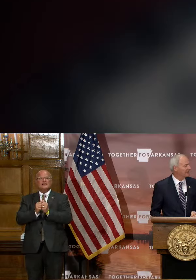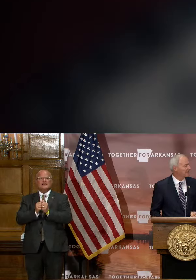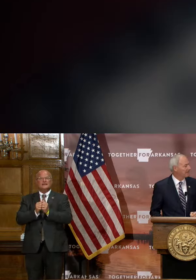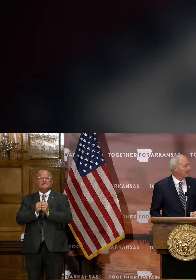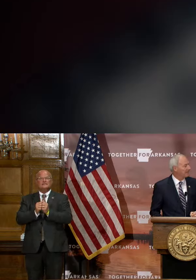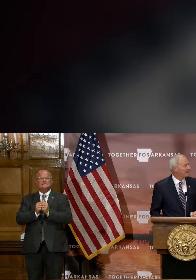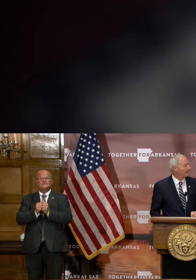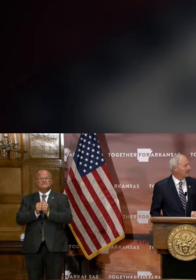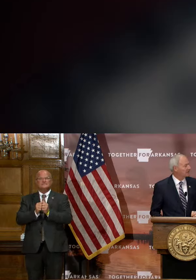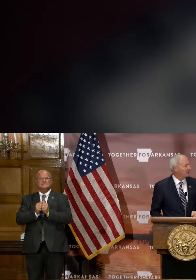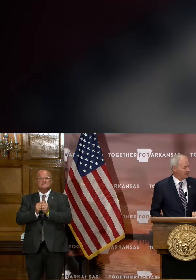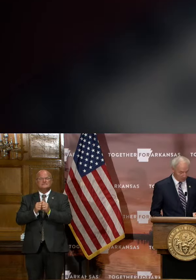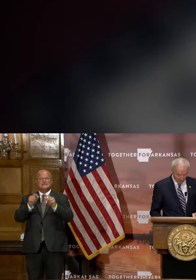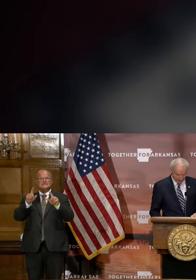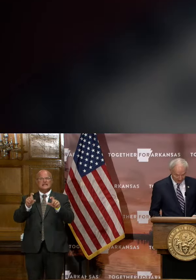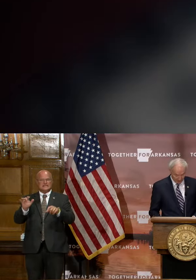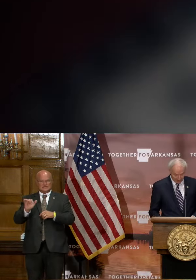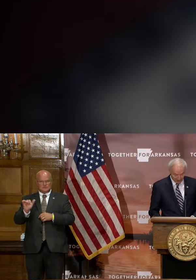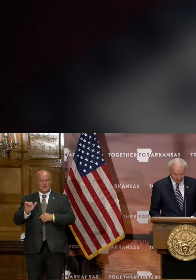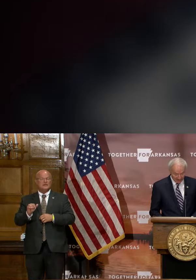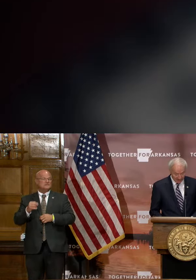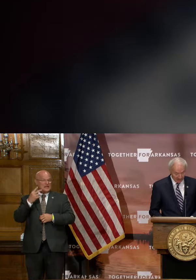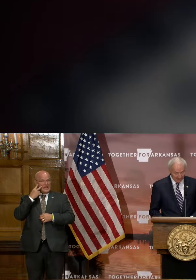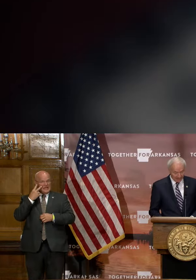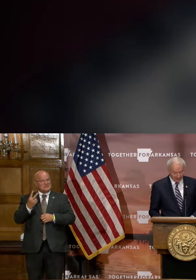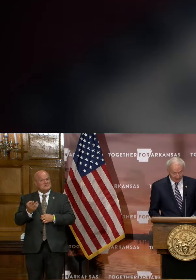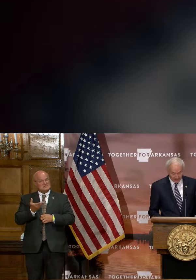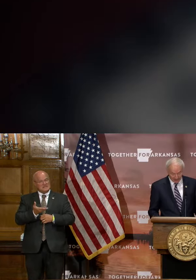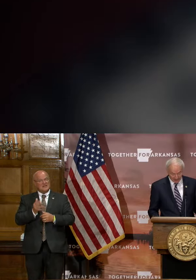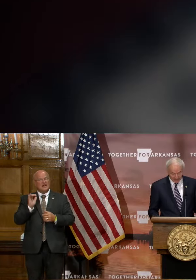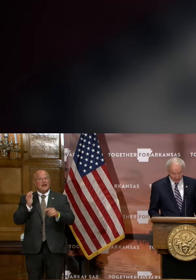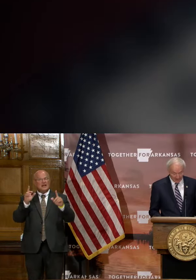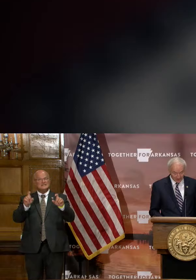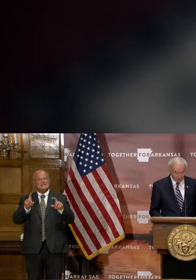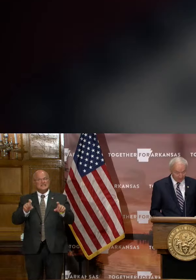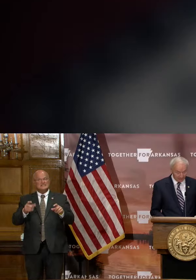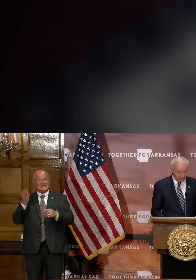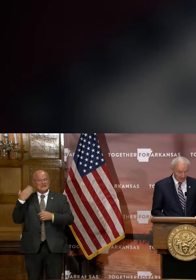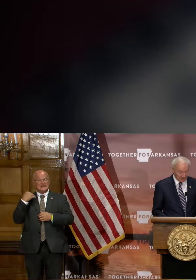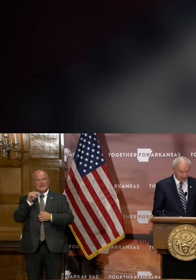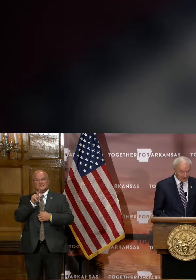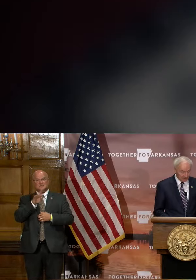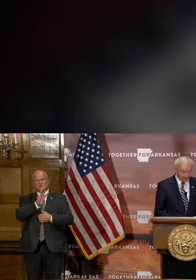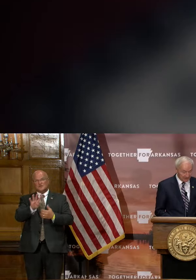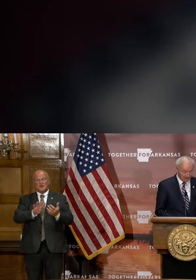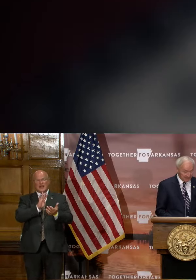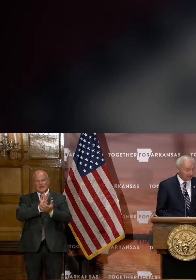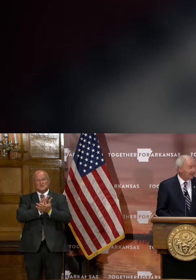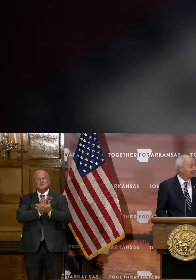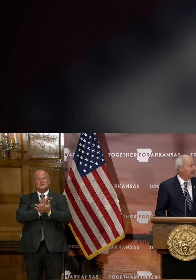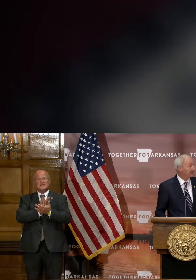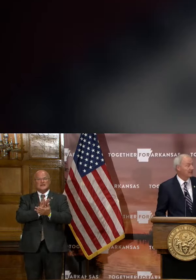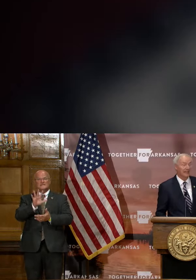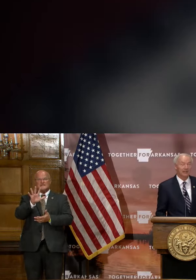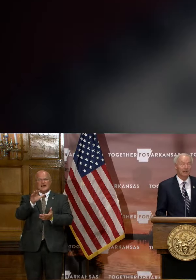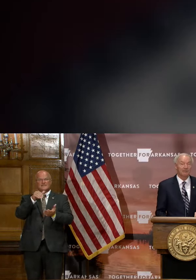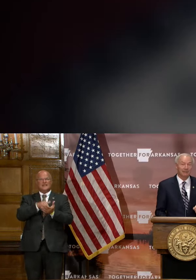significant testing as well. And you can see that our testing in the last 24 hours has been